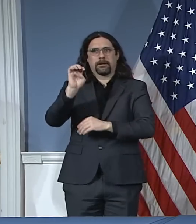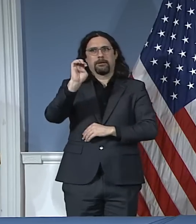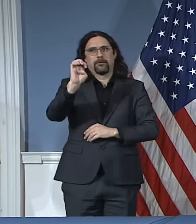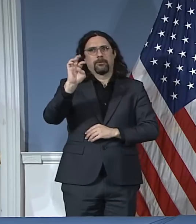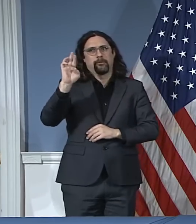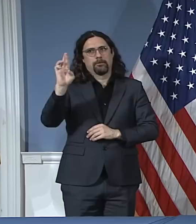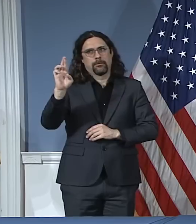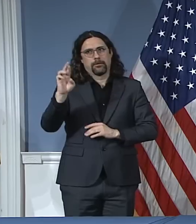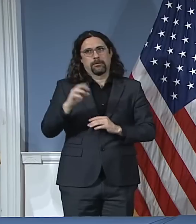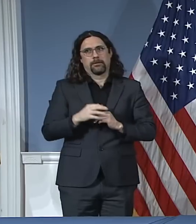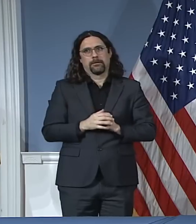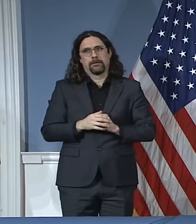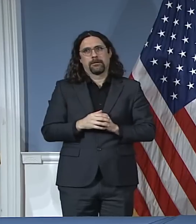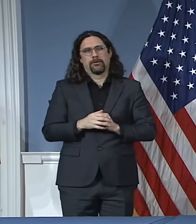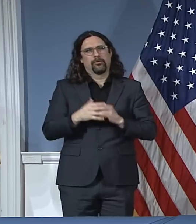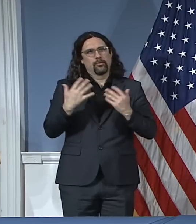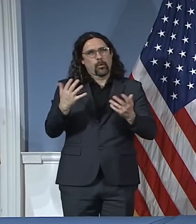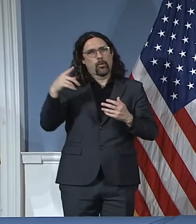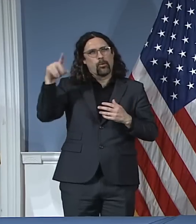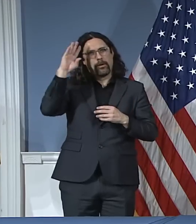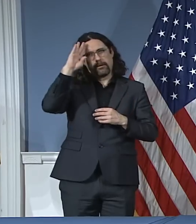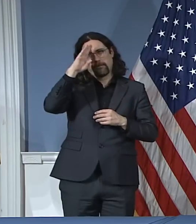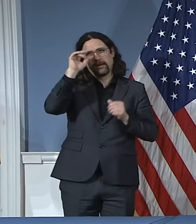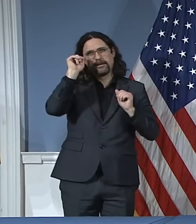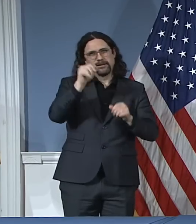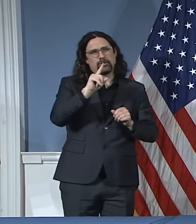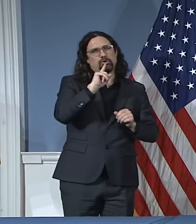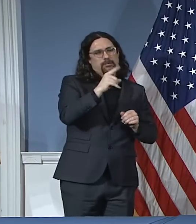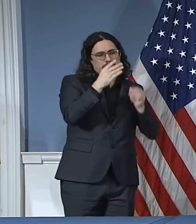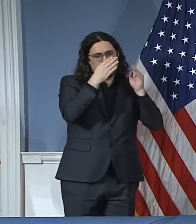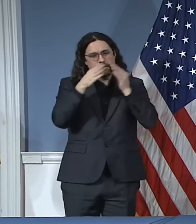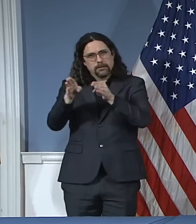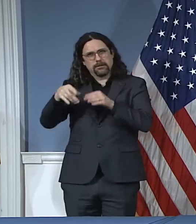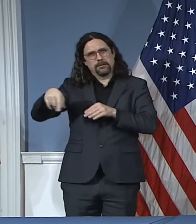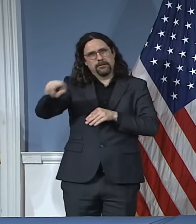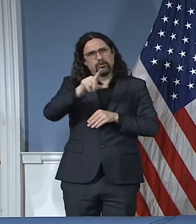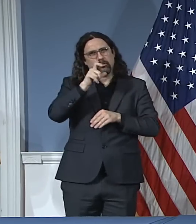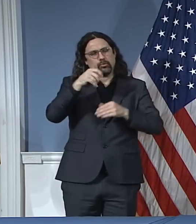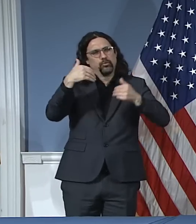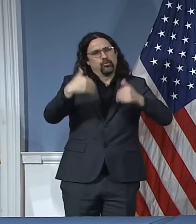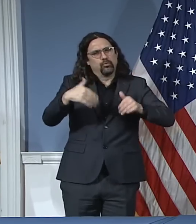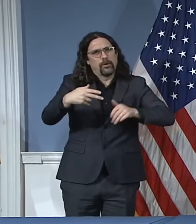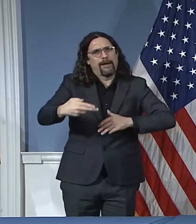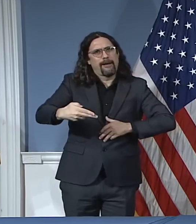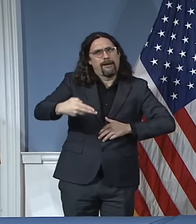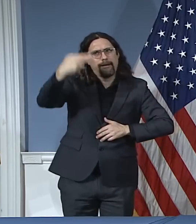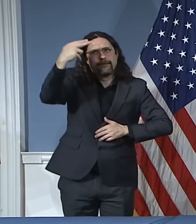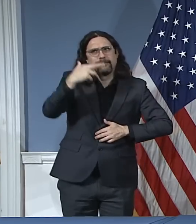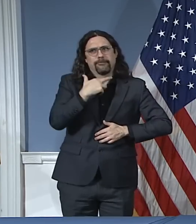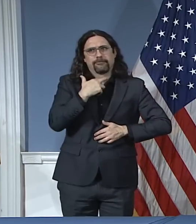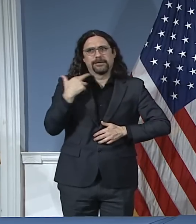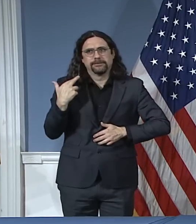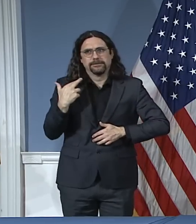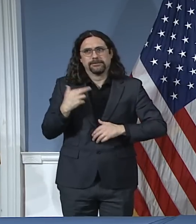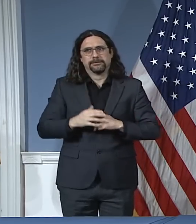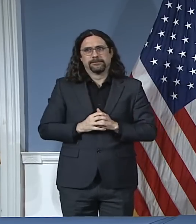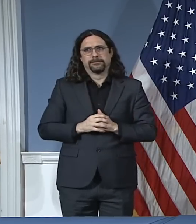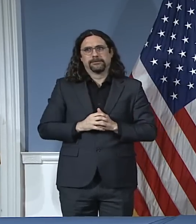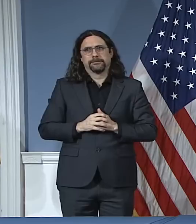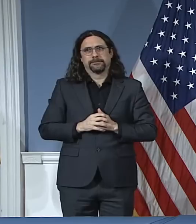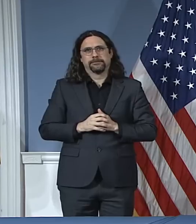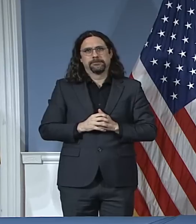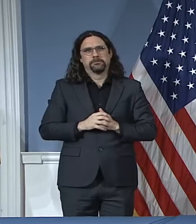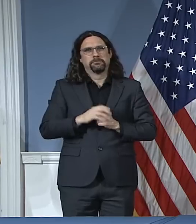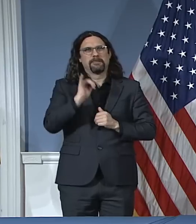will be tightly organized according to that principle, and we can get into detail in the Q&A. Few other points quickly.